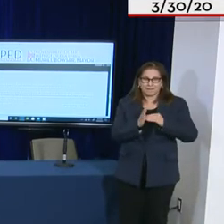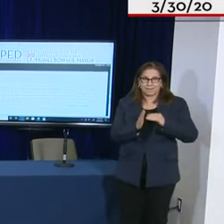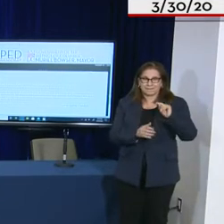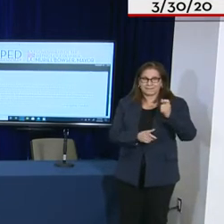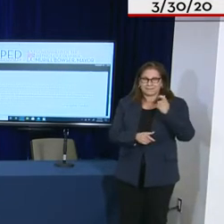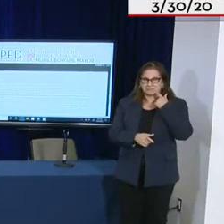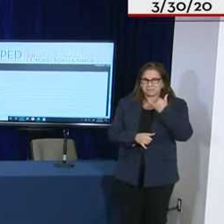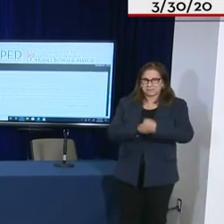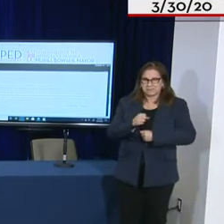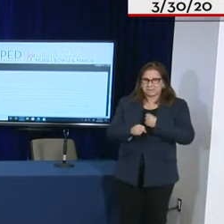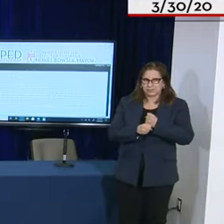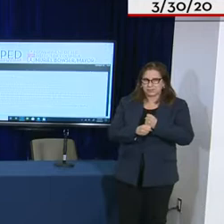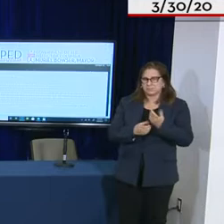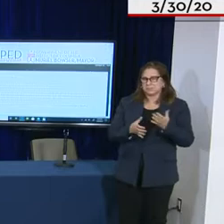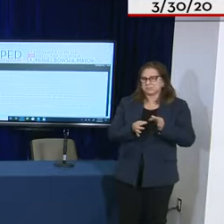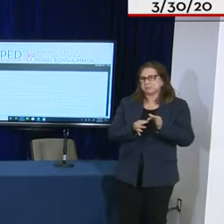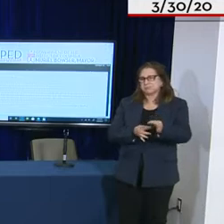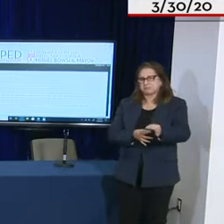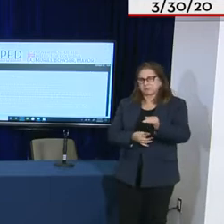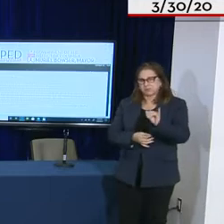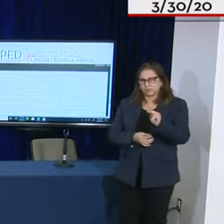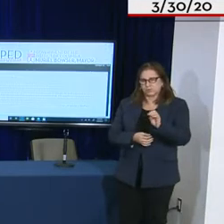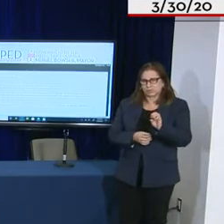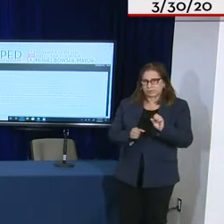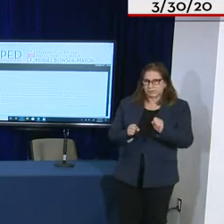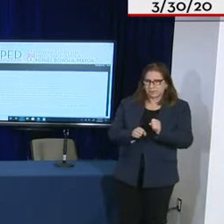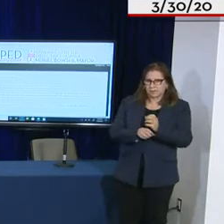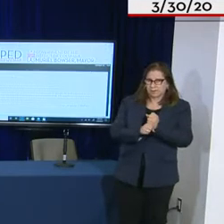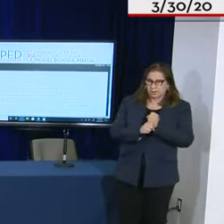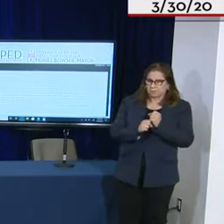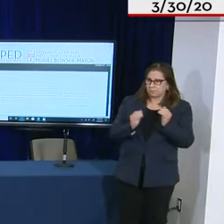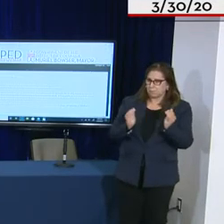Are we still eligible to get a grant even though we haven't done our first